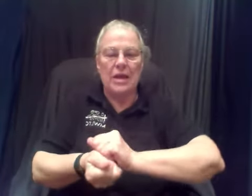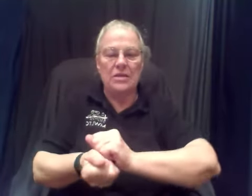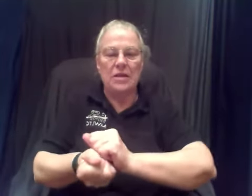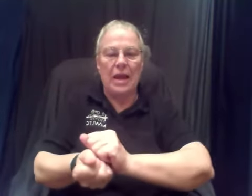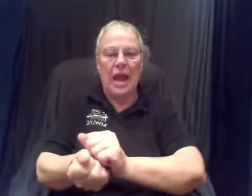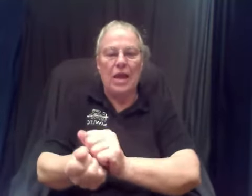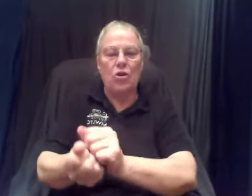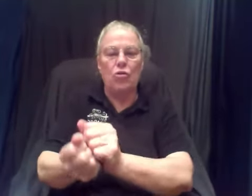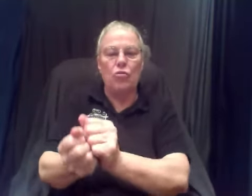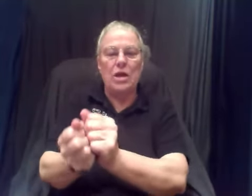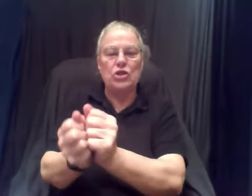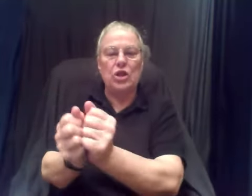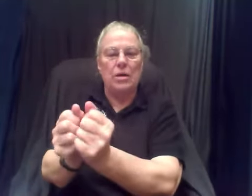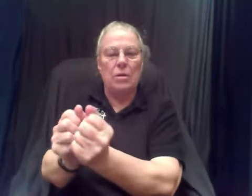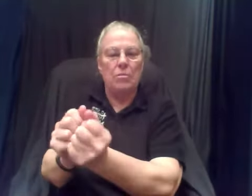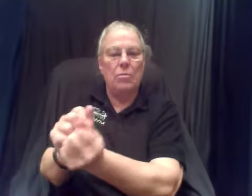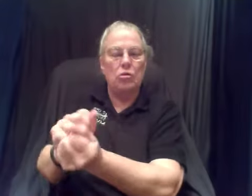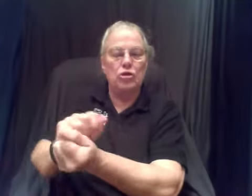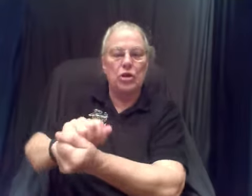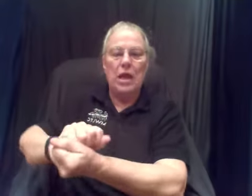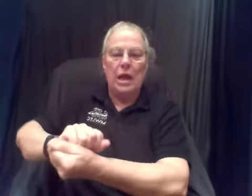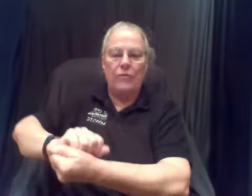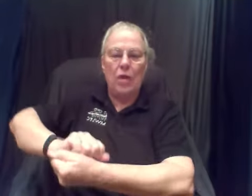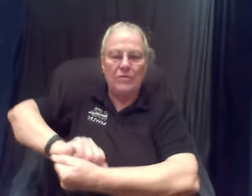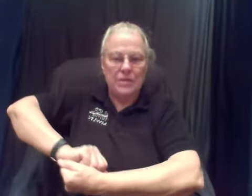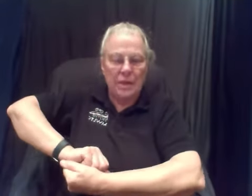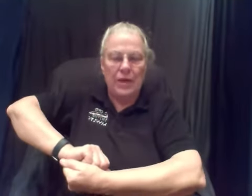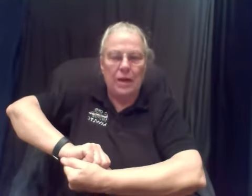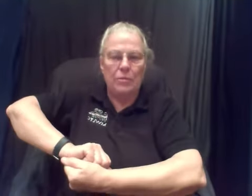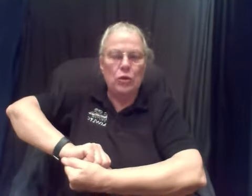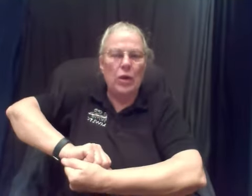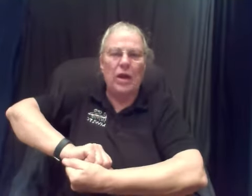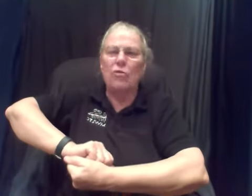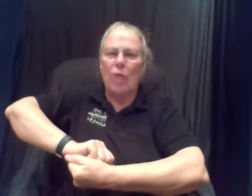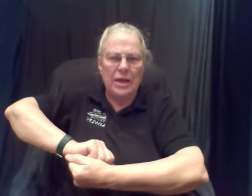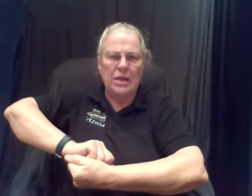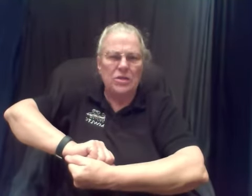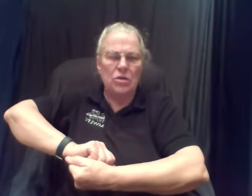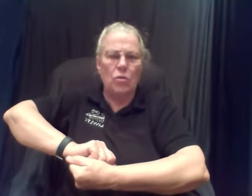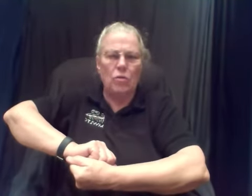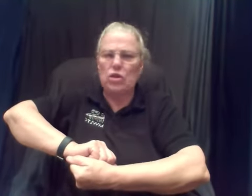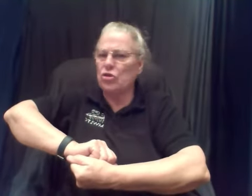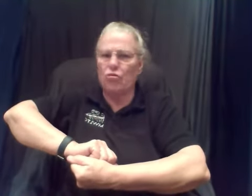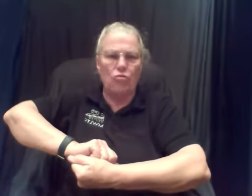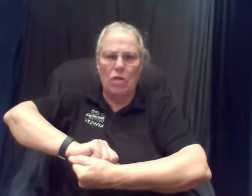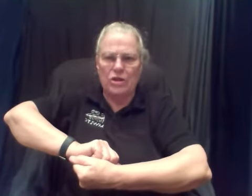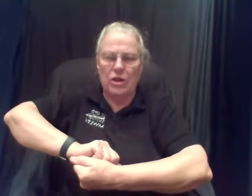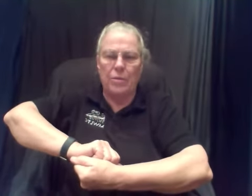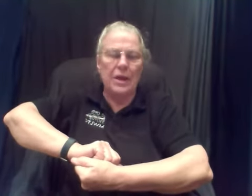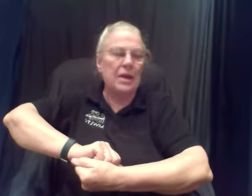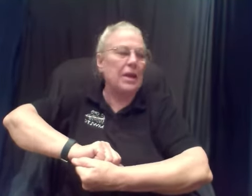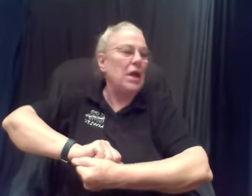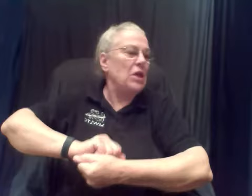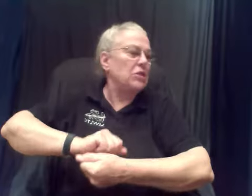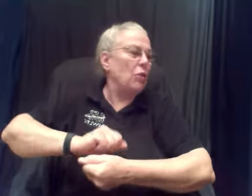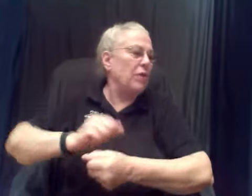like a crushing motion. If you have something in between, a grinding stone would just crush it completely. So think of